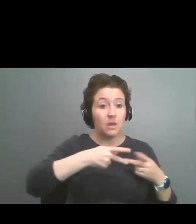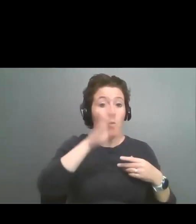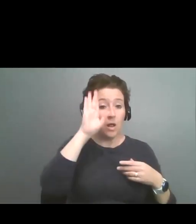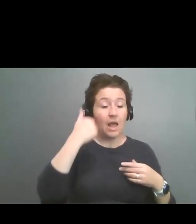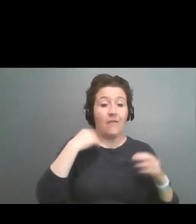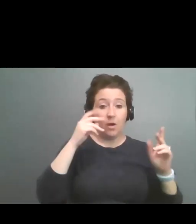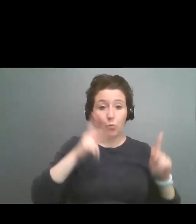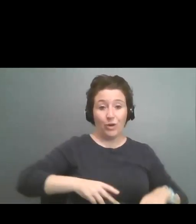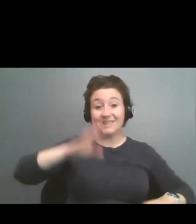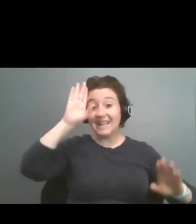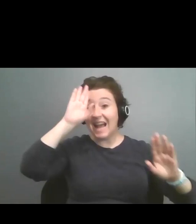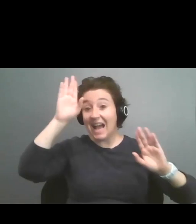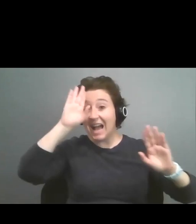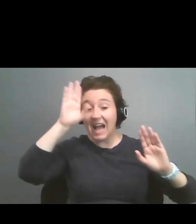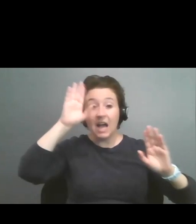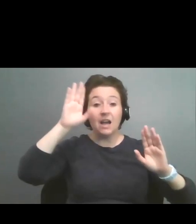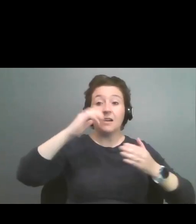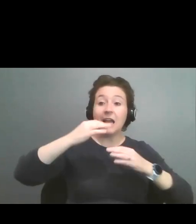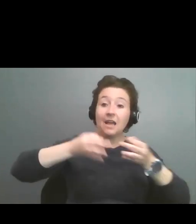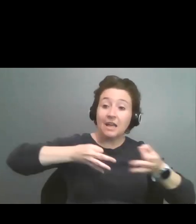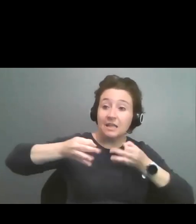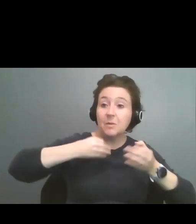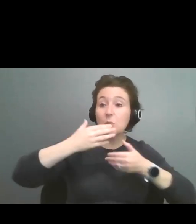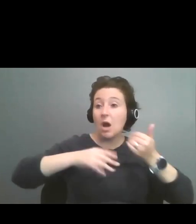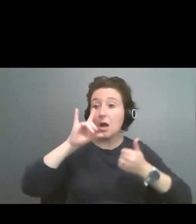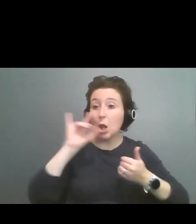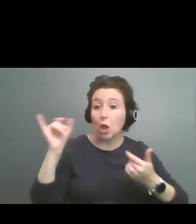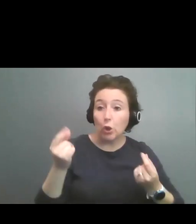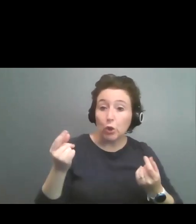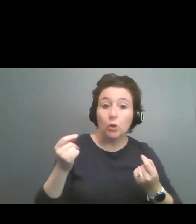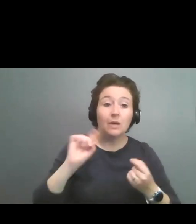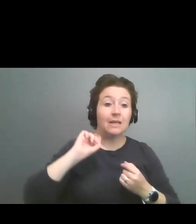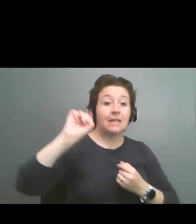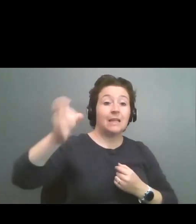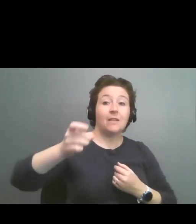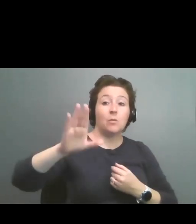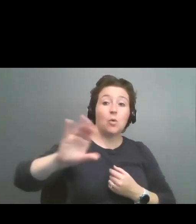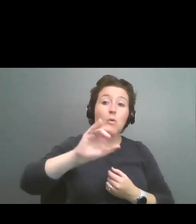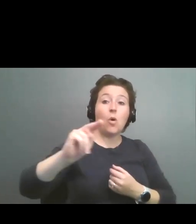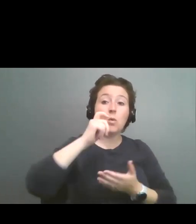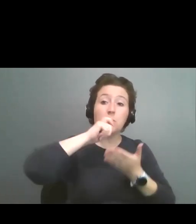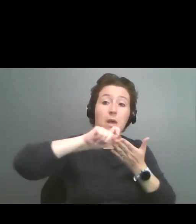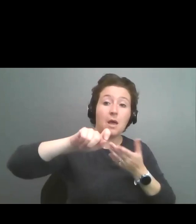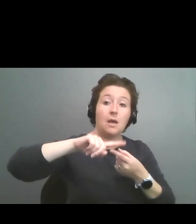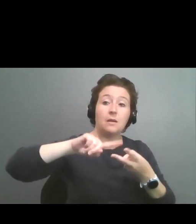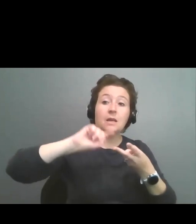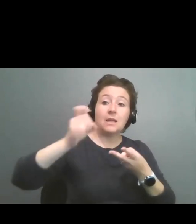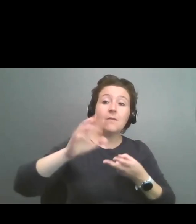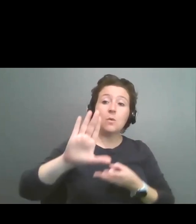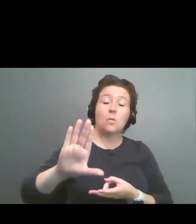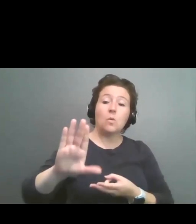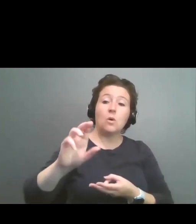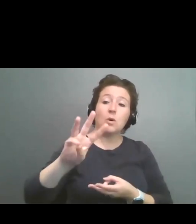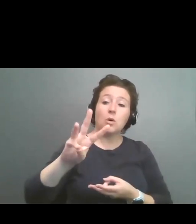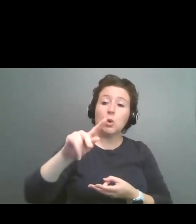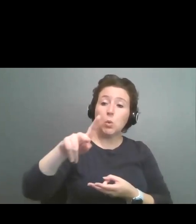that will help them know what the process is, give them their own personal pen, give them their own hand wipe, make